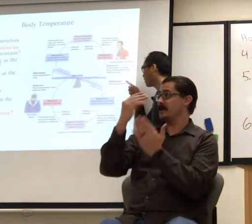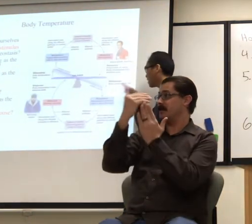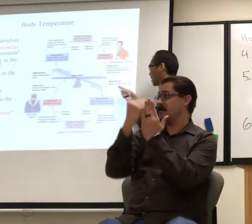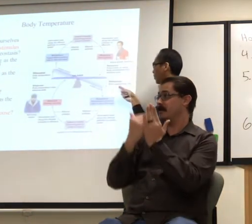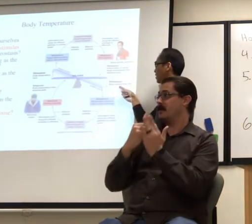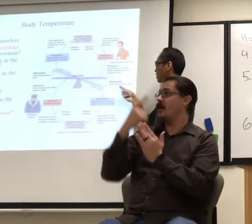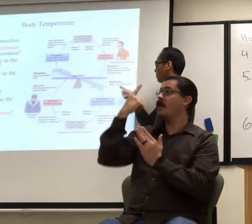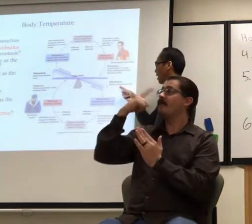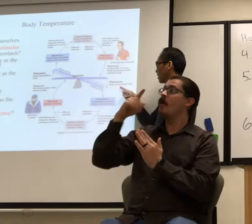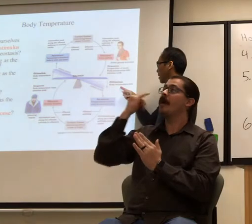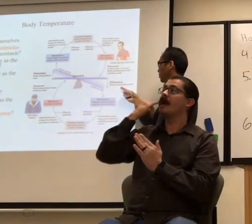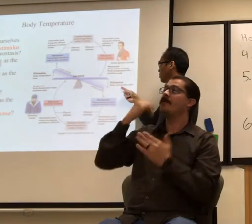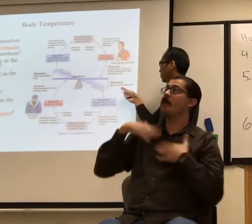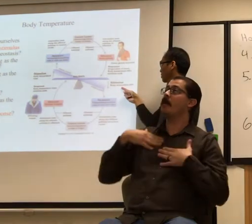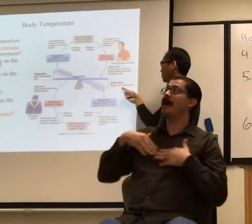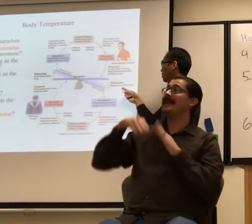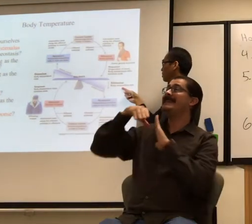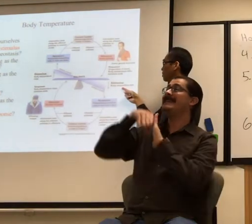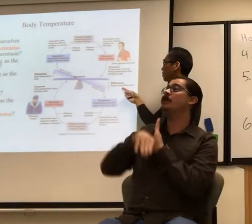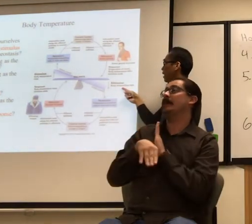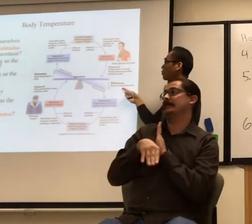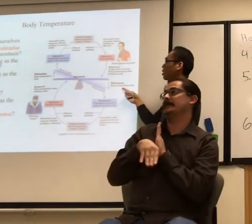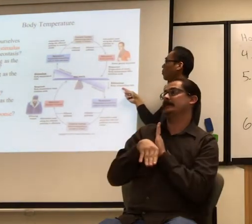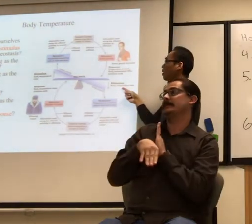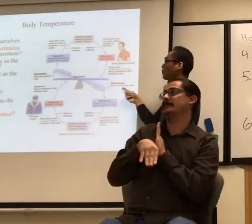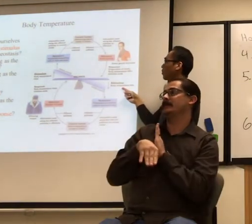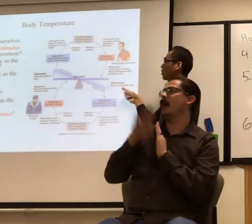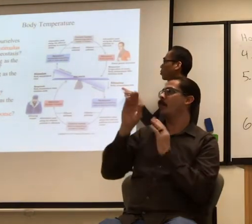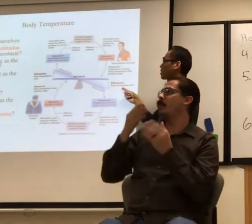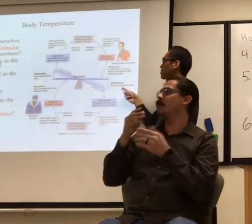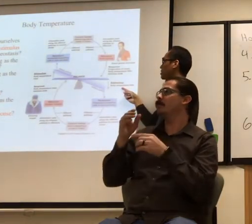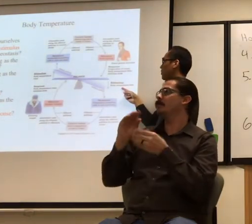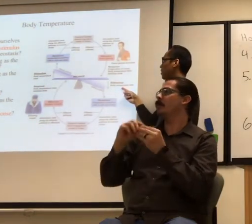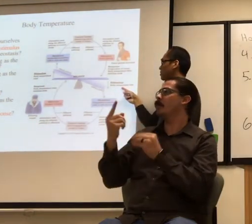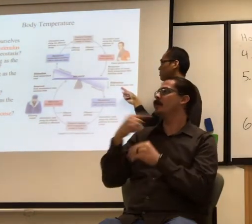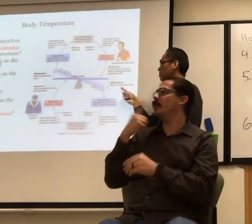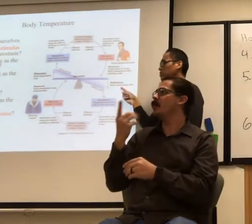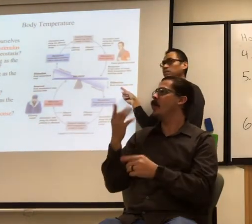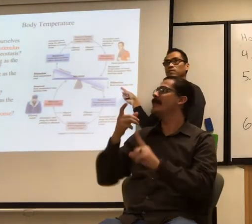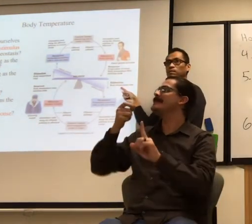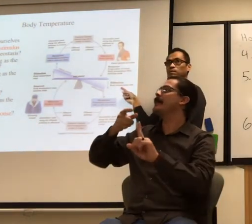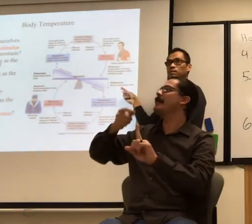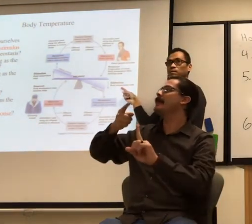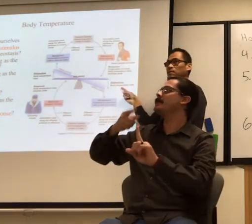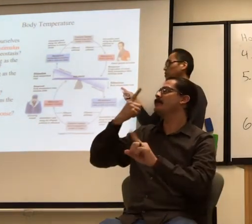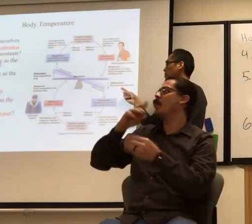for the decrease in body temperature. I'll do number one for you. What's the stimulus?